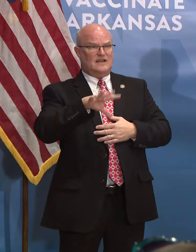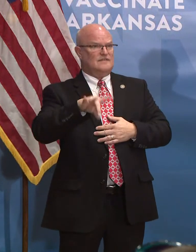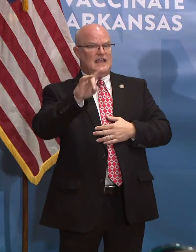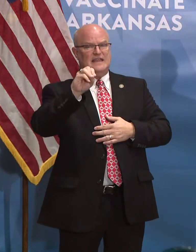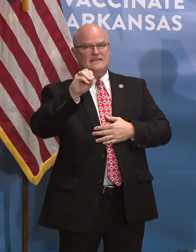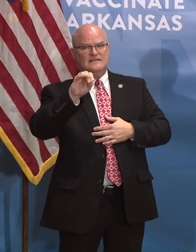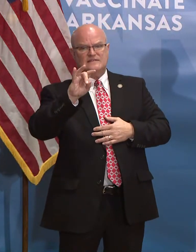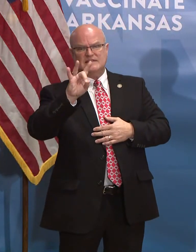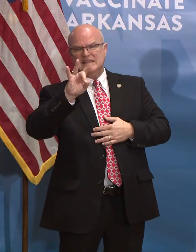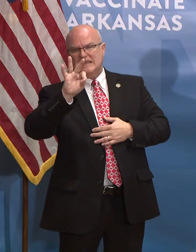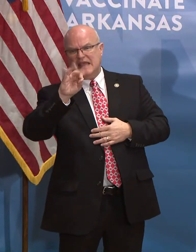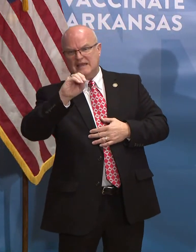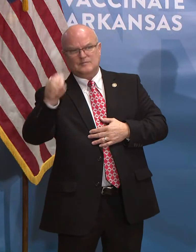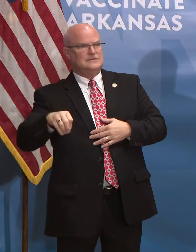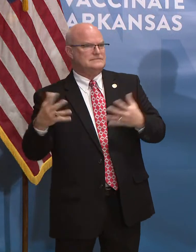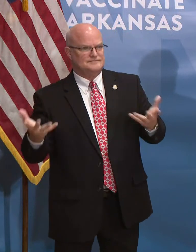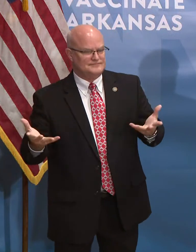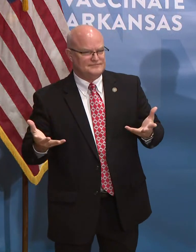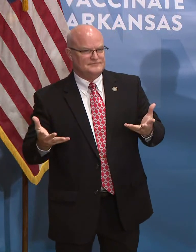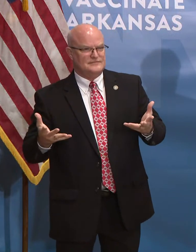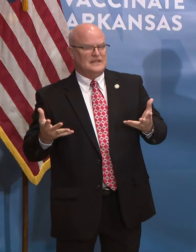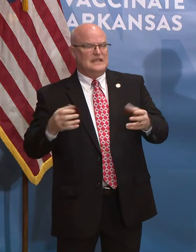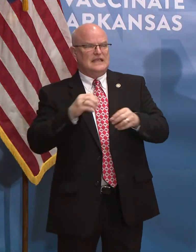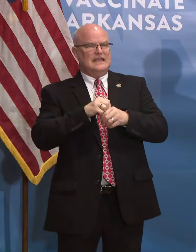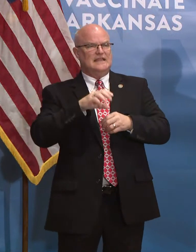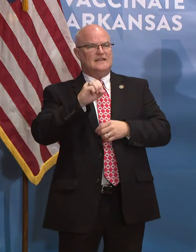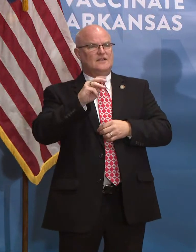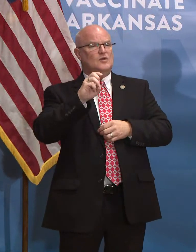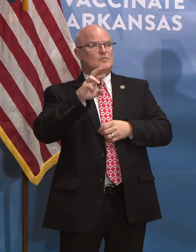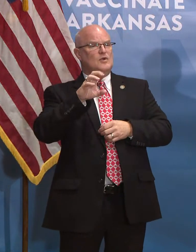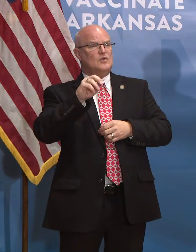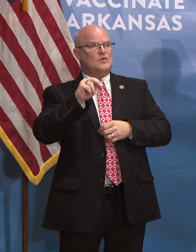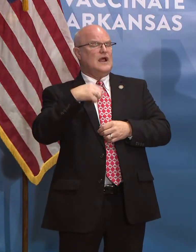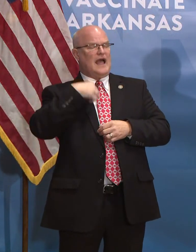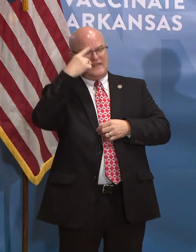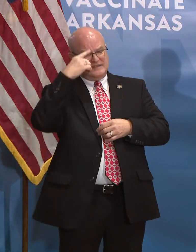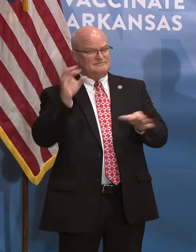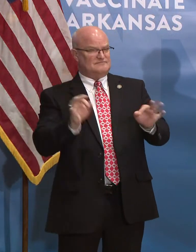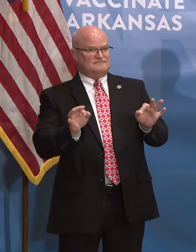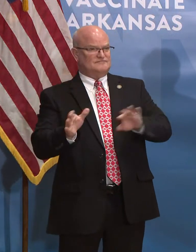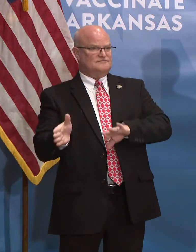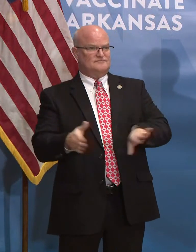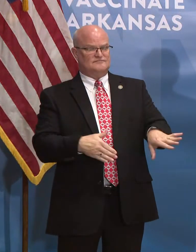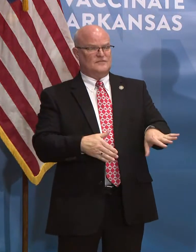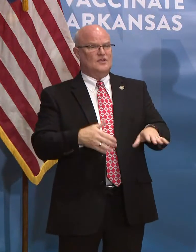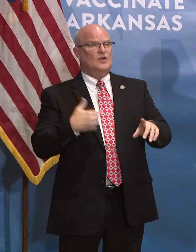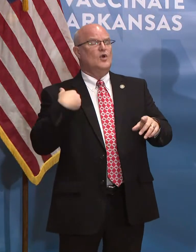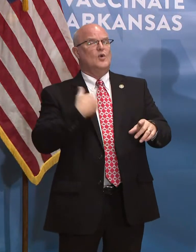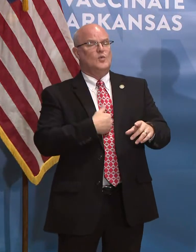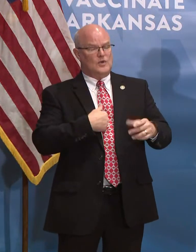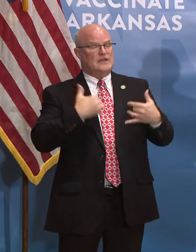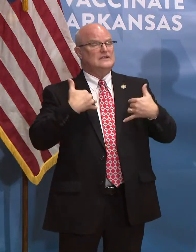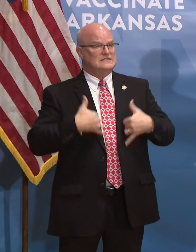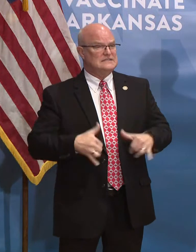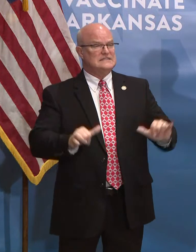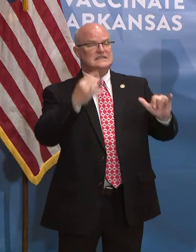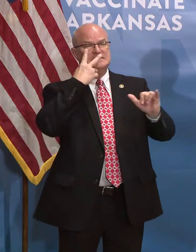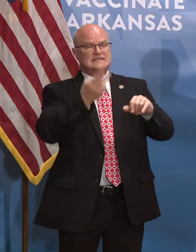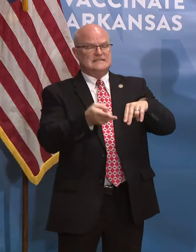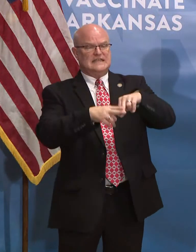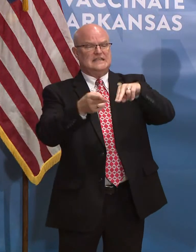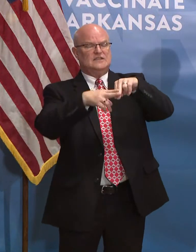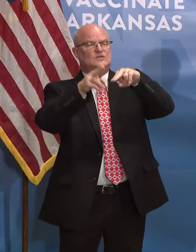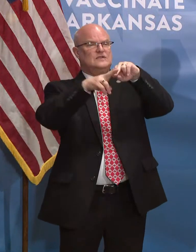85, 95% prevalence in the state is, I think, irrelevant at this moment. We are seeing